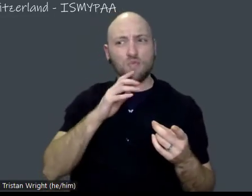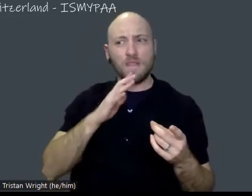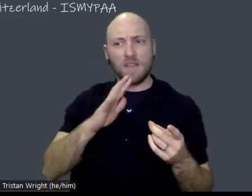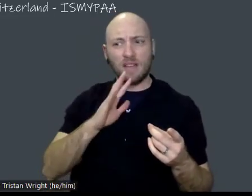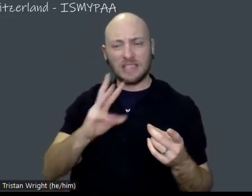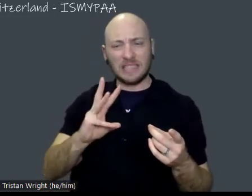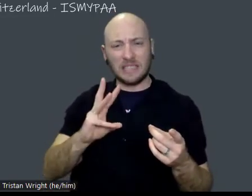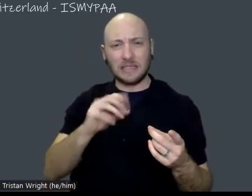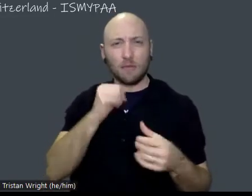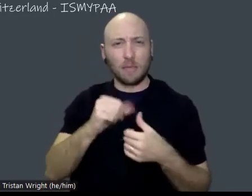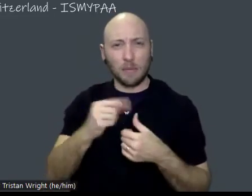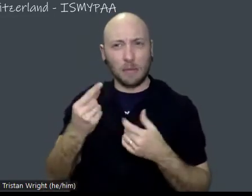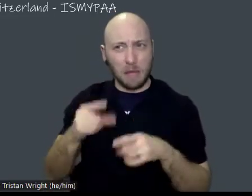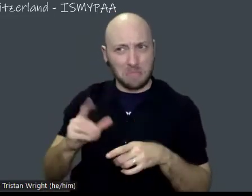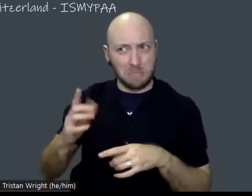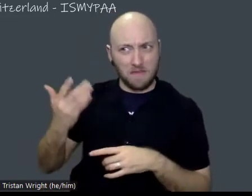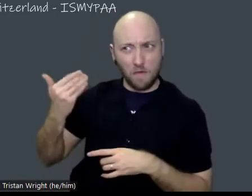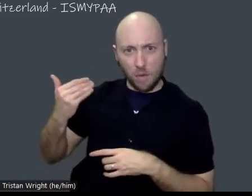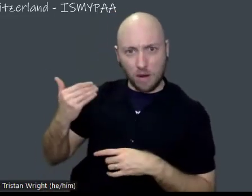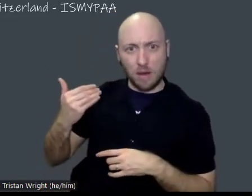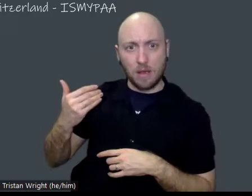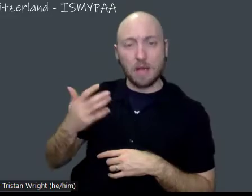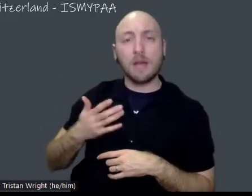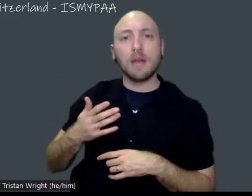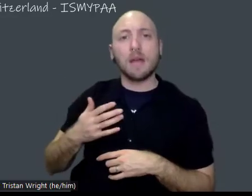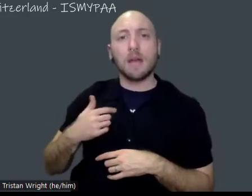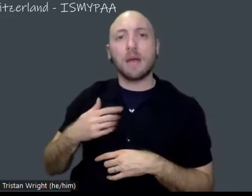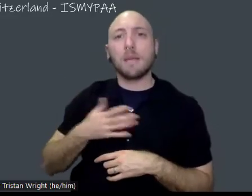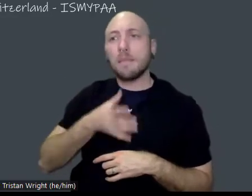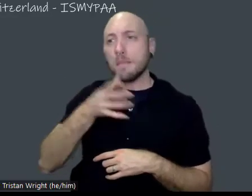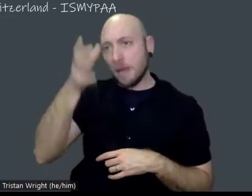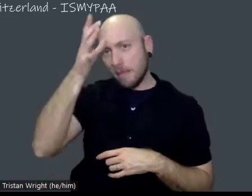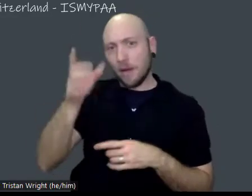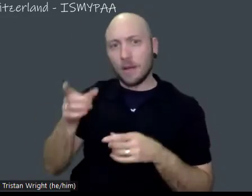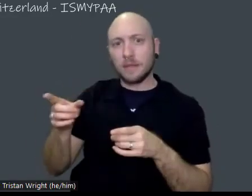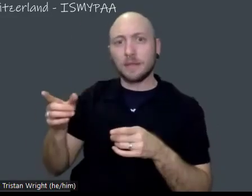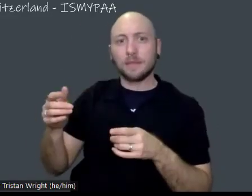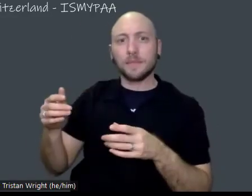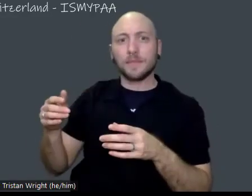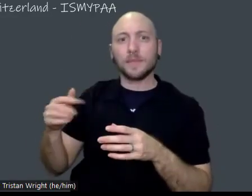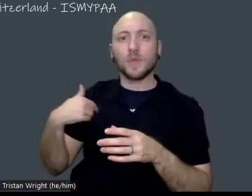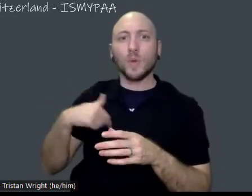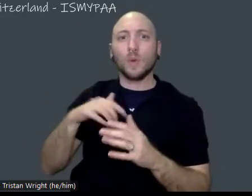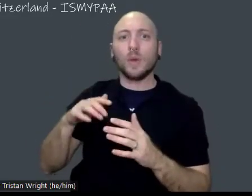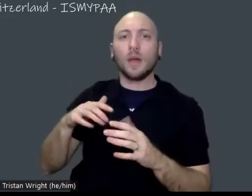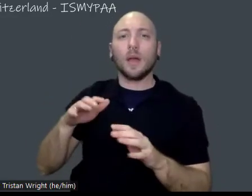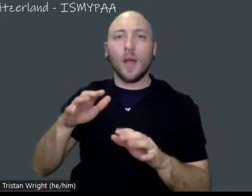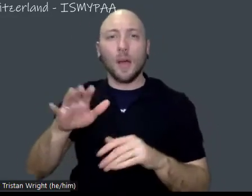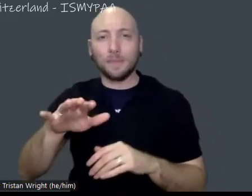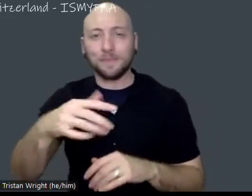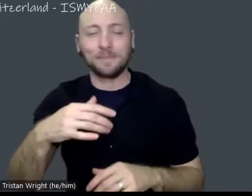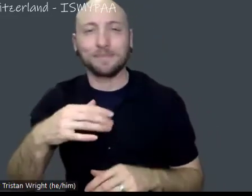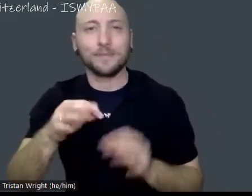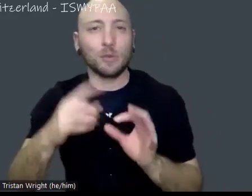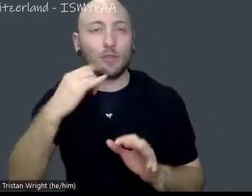don't remember because I have been told. My parents were just saying bye-bye to our guests, and I was finishing all the glasses who remained on the